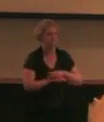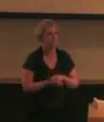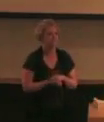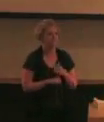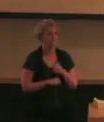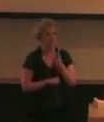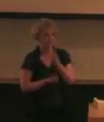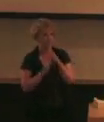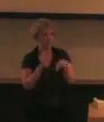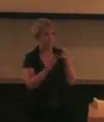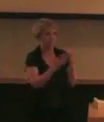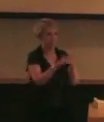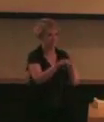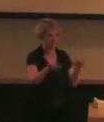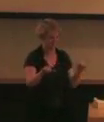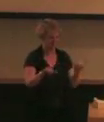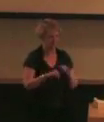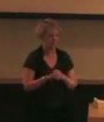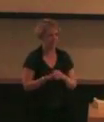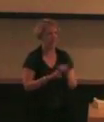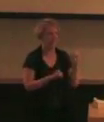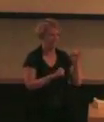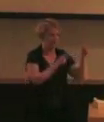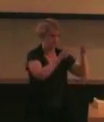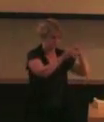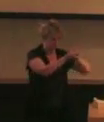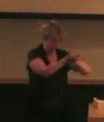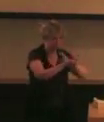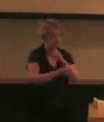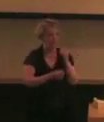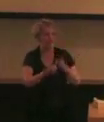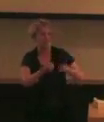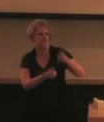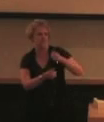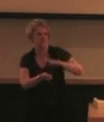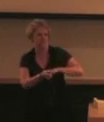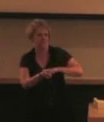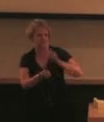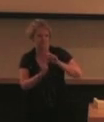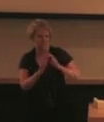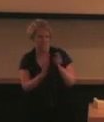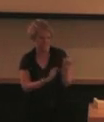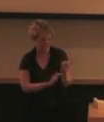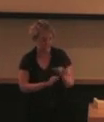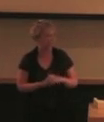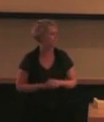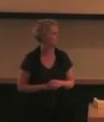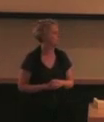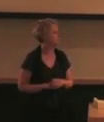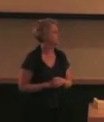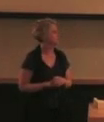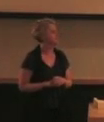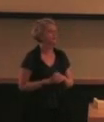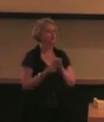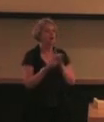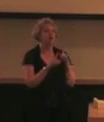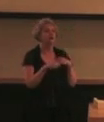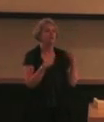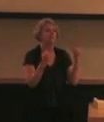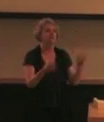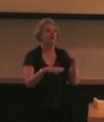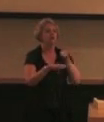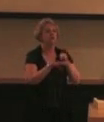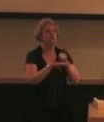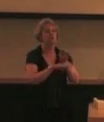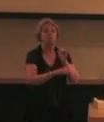doing 2 roles simultaneously. I was doing infection control and I was working as a charge nurse. So I also provided